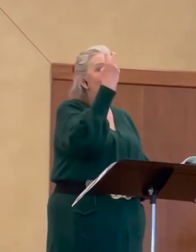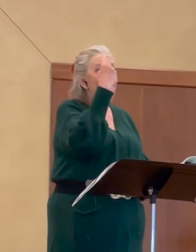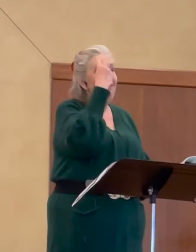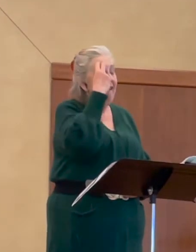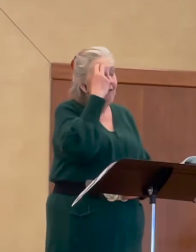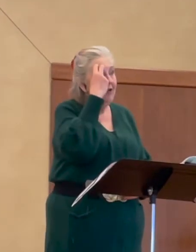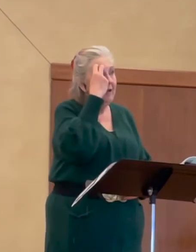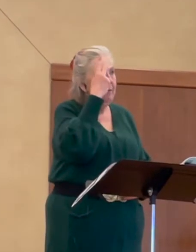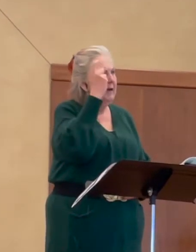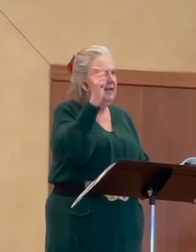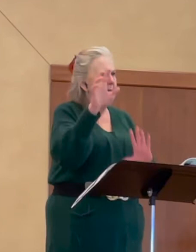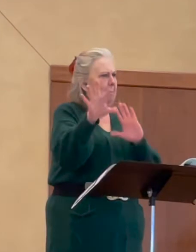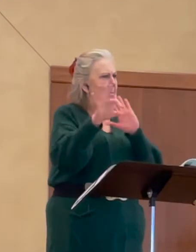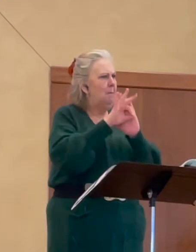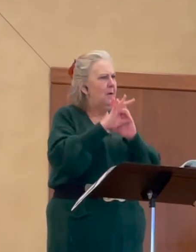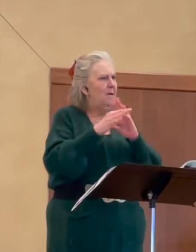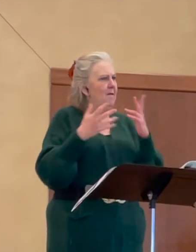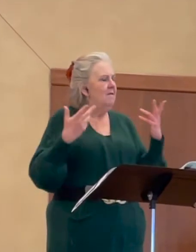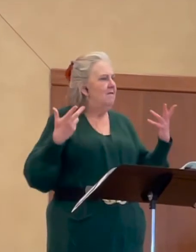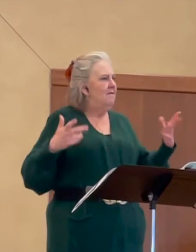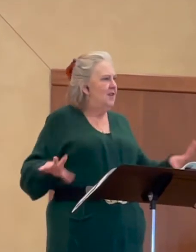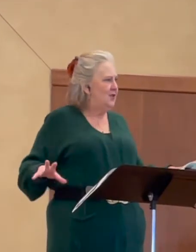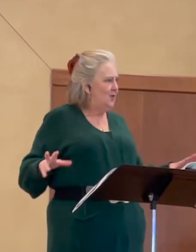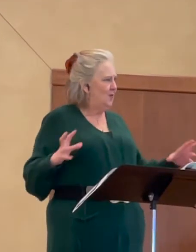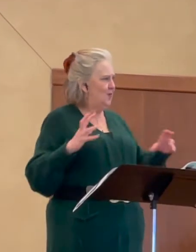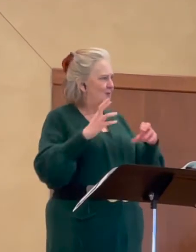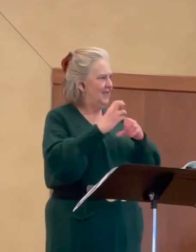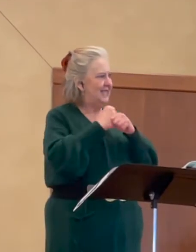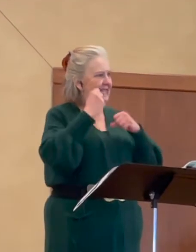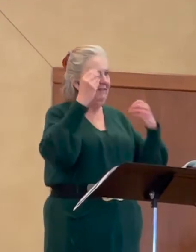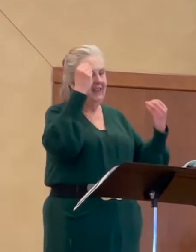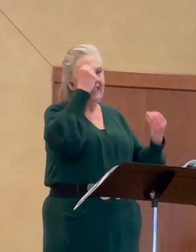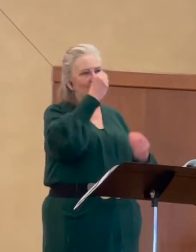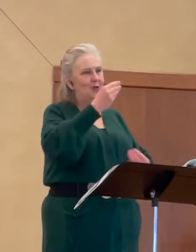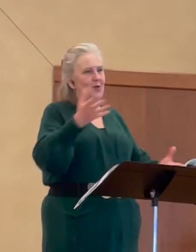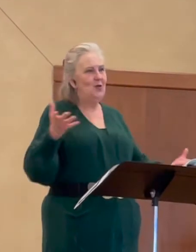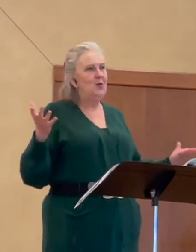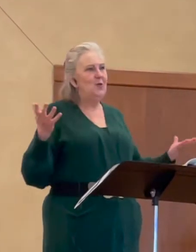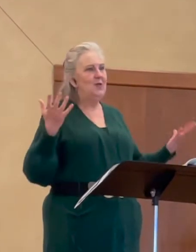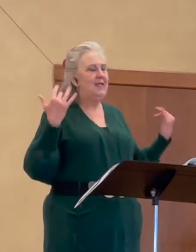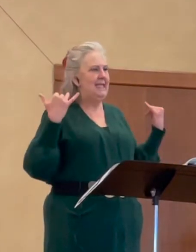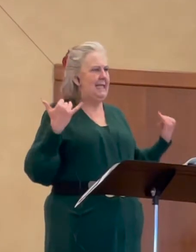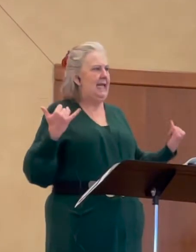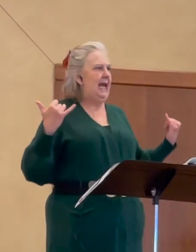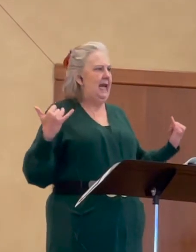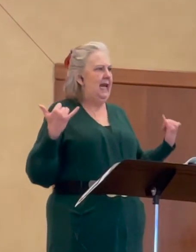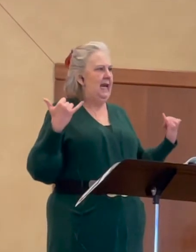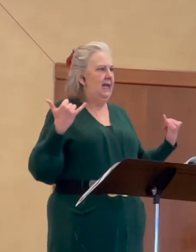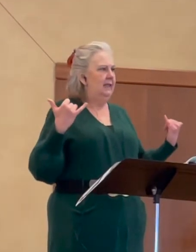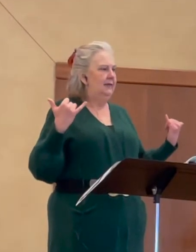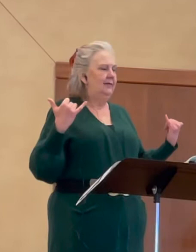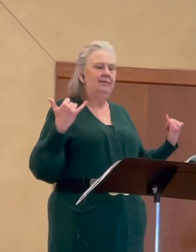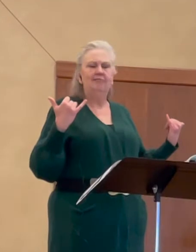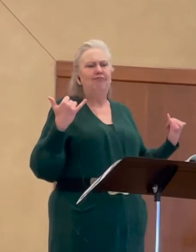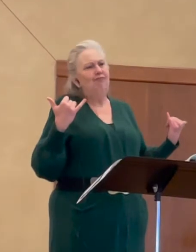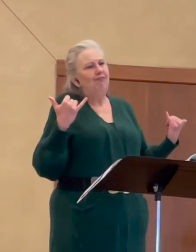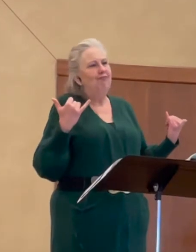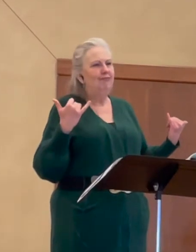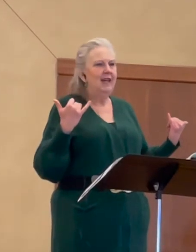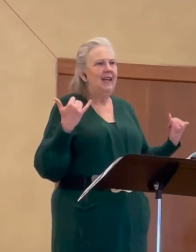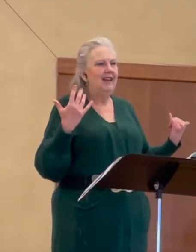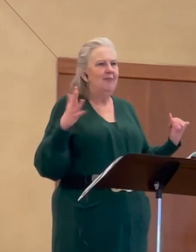because he has chosen you to receive this news today. Well, maybe you've heard it